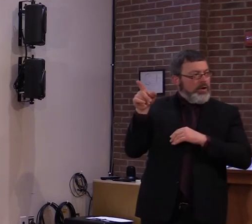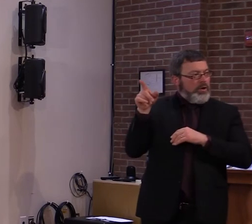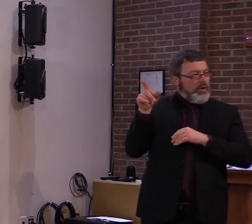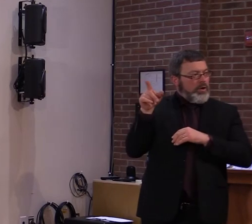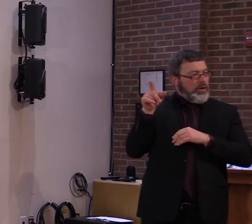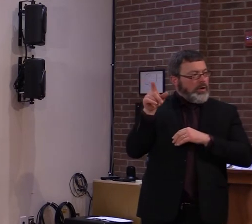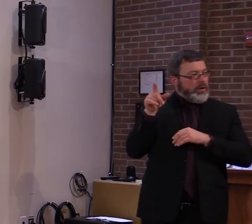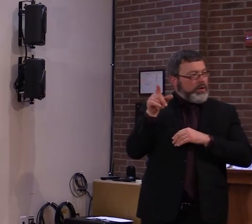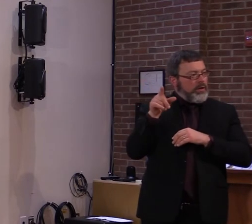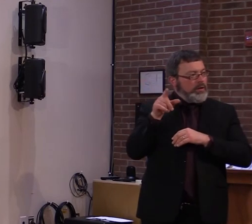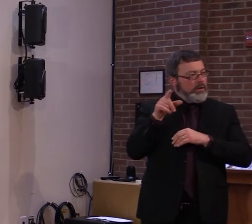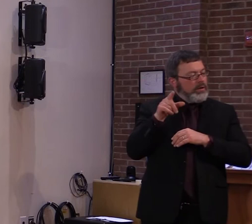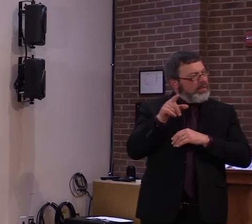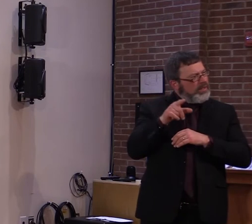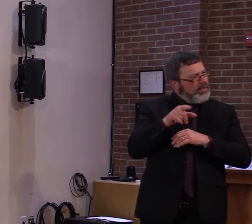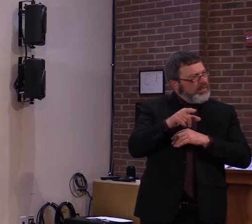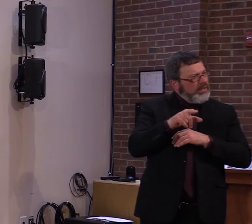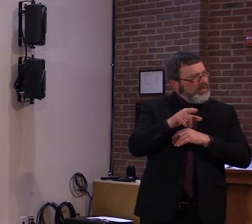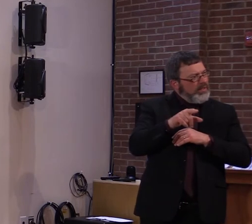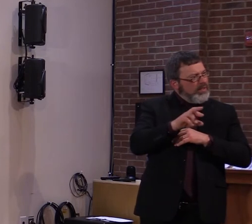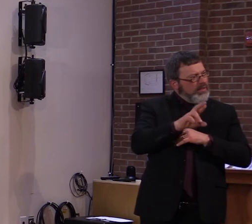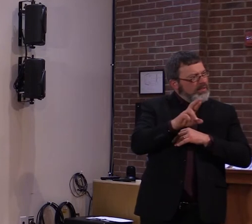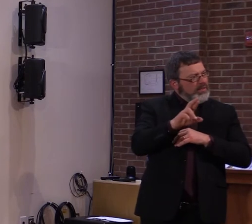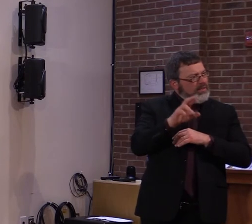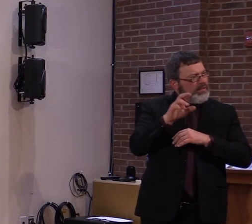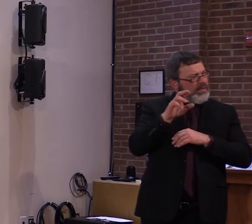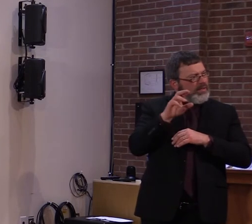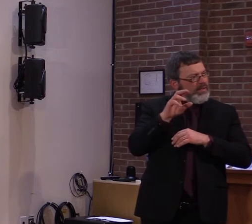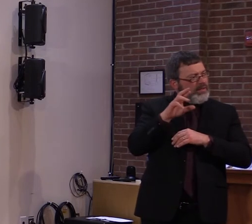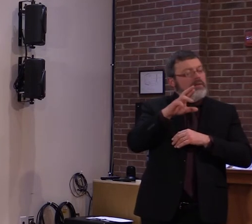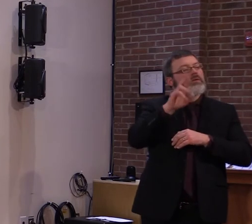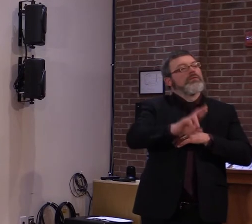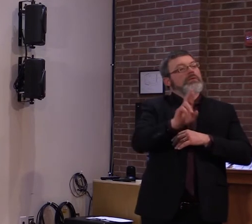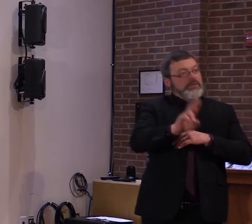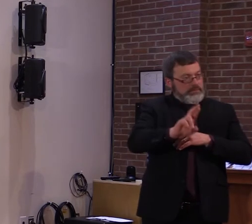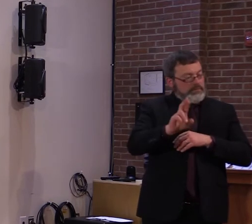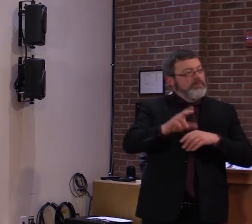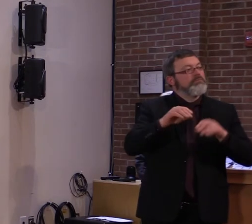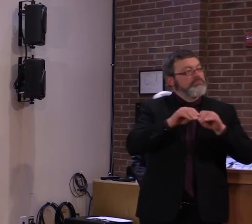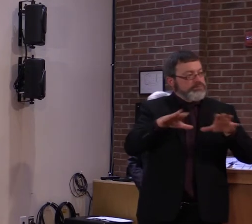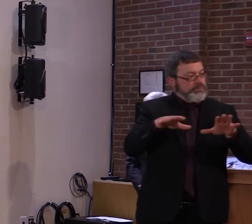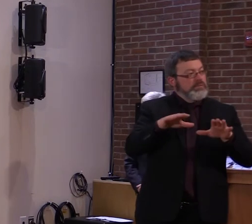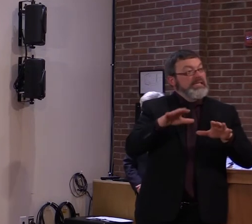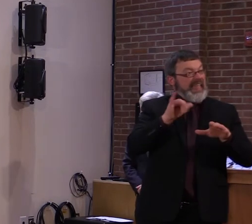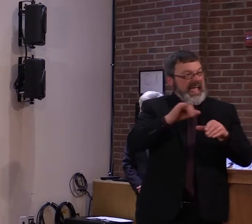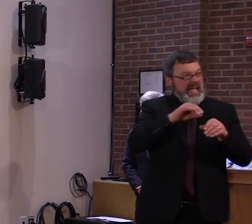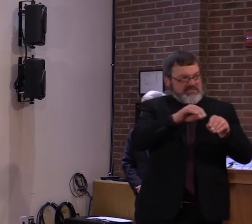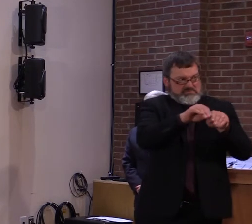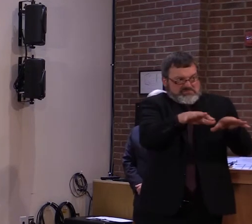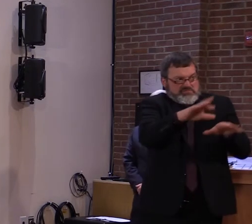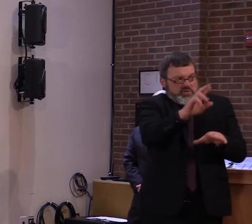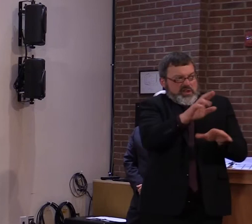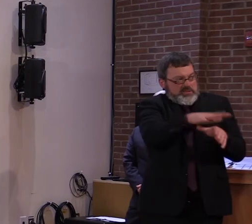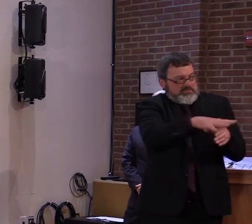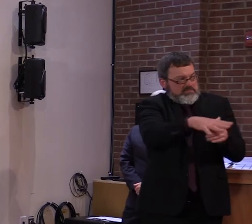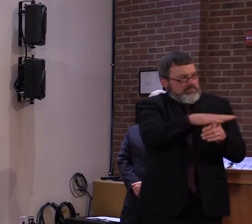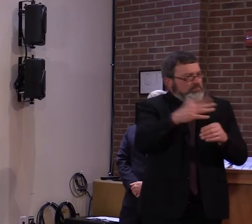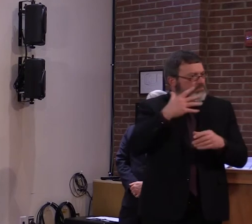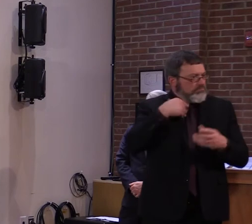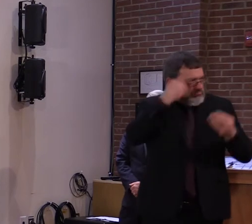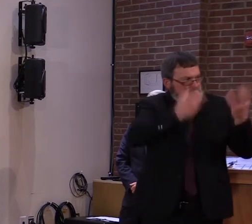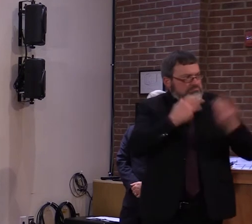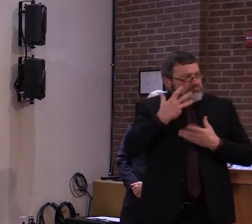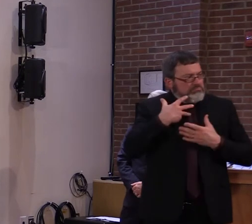first heard about it is after a reporter asked at a press conference, and now we're hearing about a Berlin outbreak or